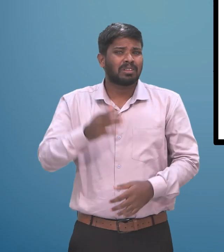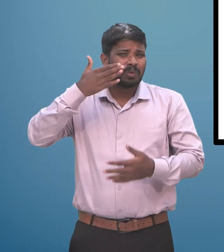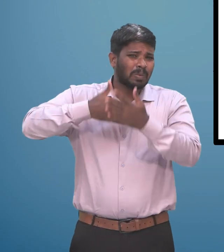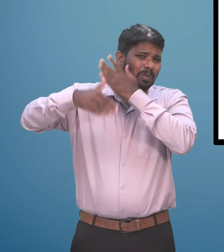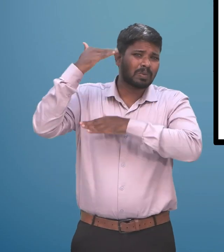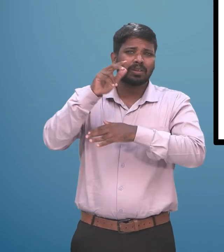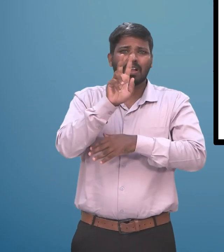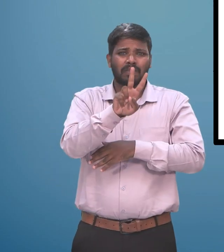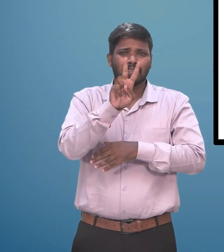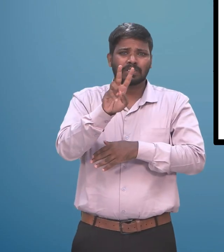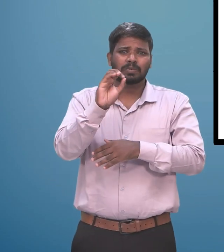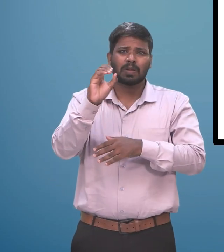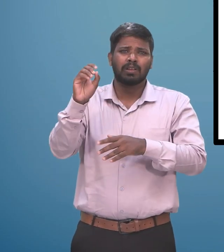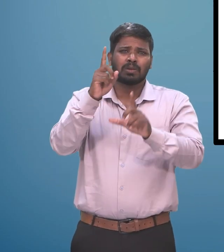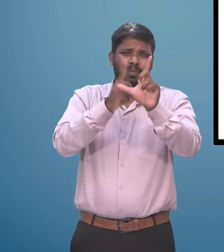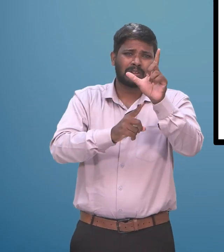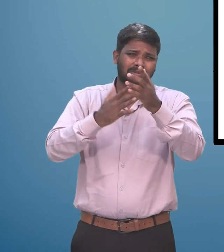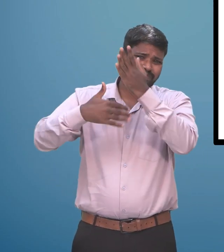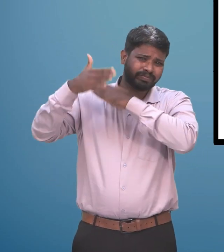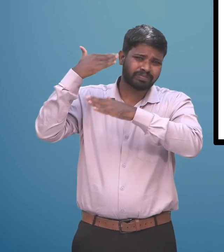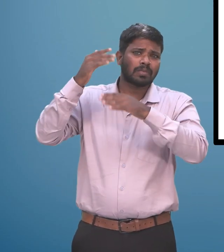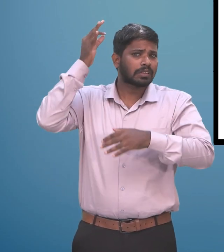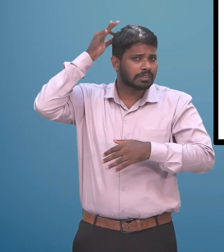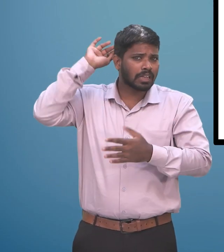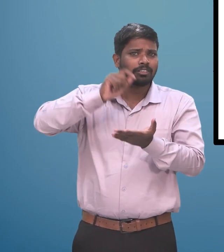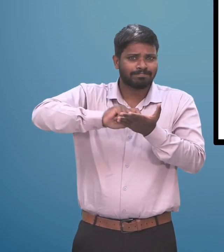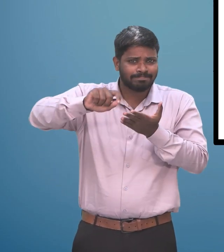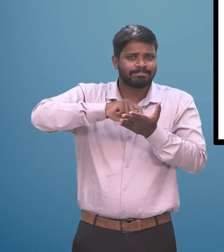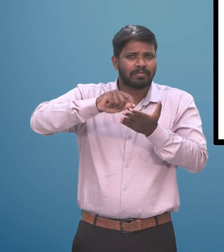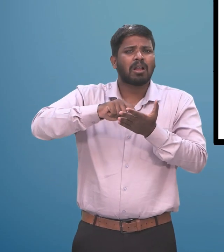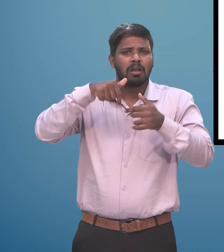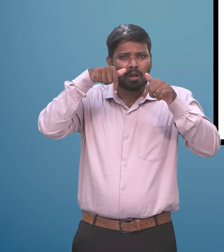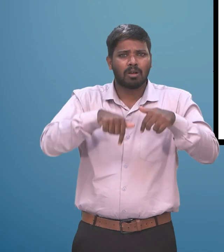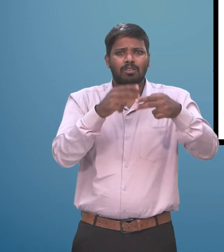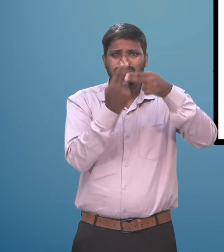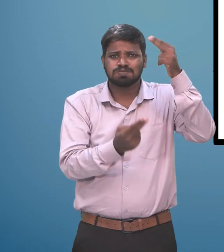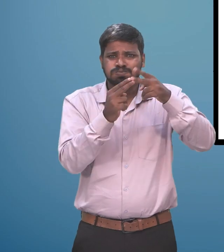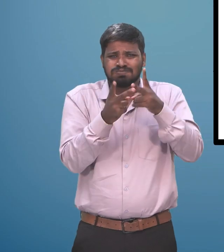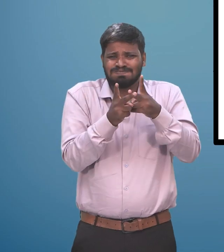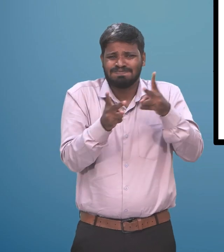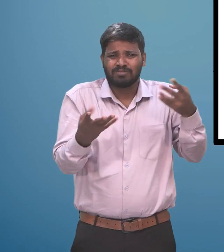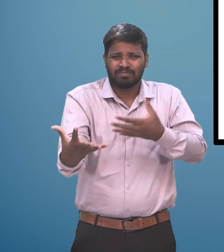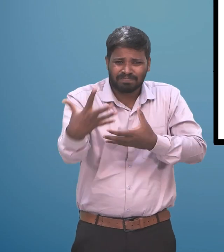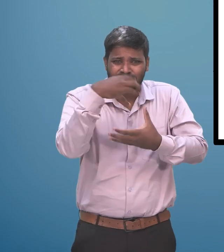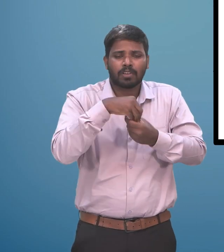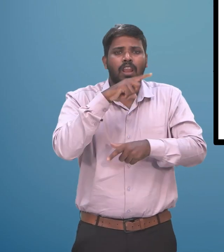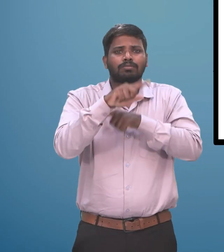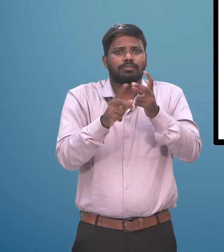The original Sanskrit text is at least 2,200 years old, but its stories have been